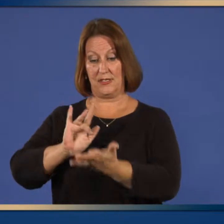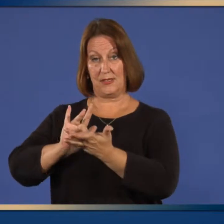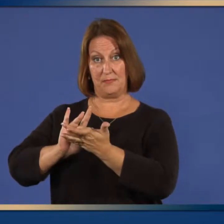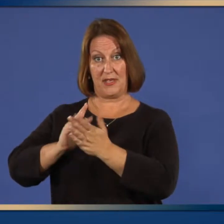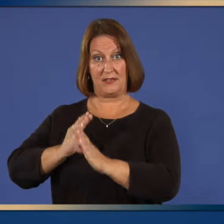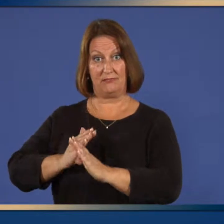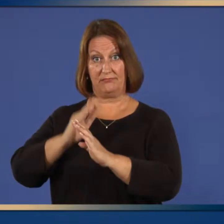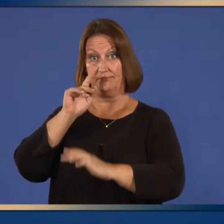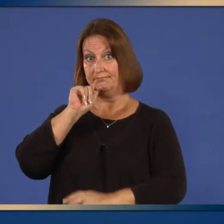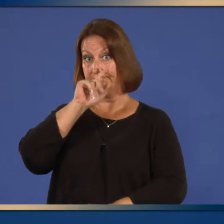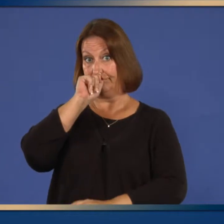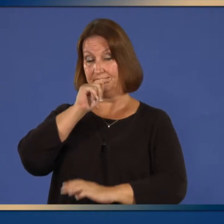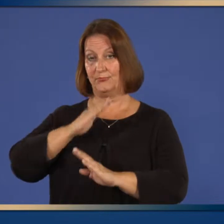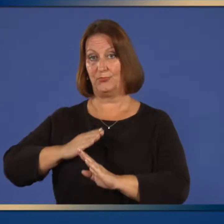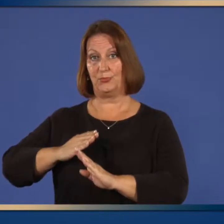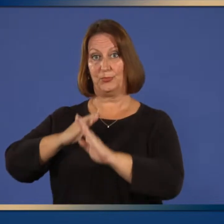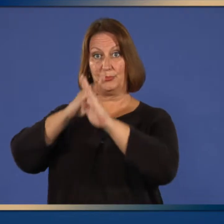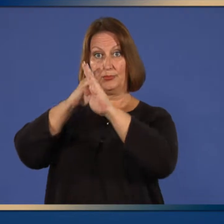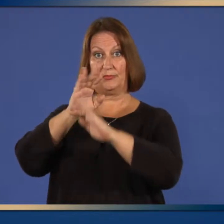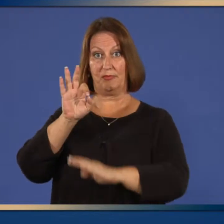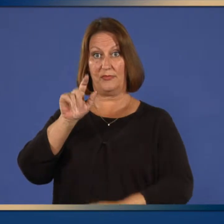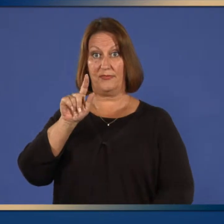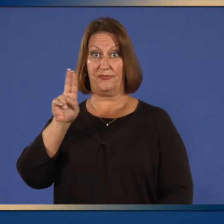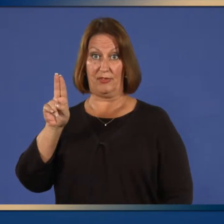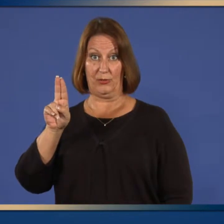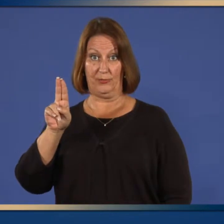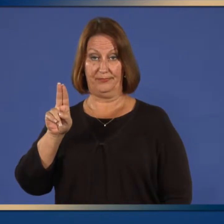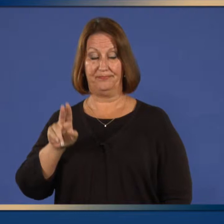influenza vaccine, LAIV.